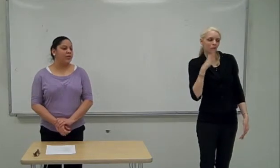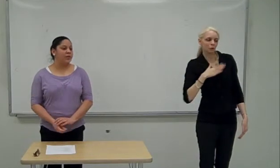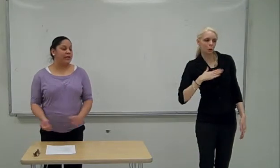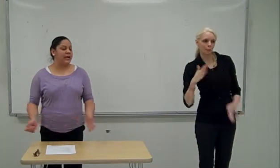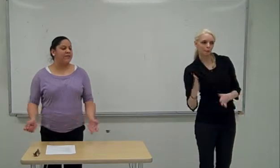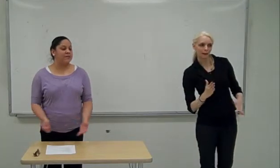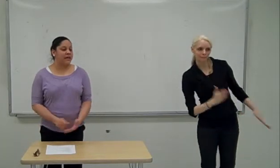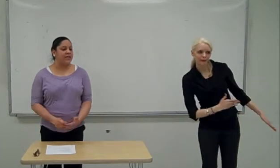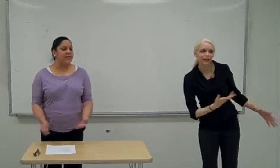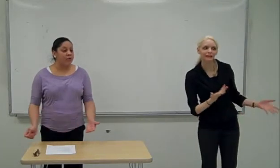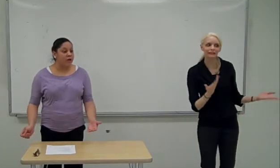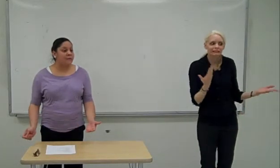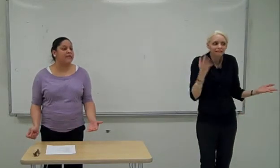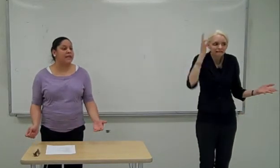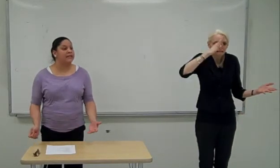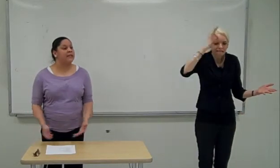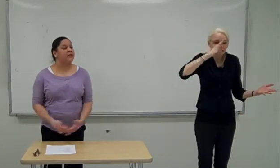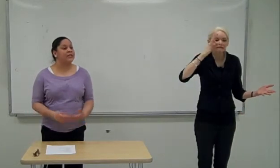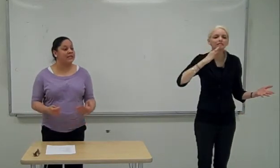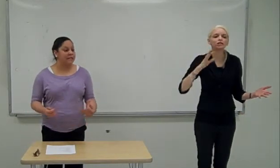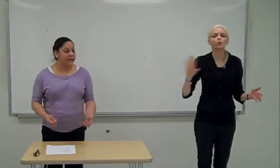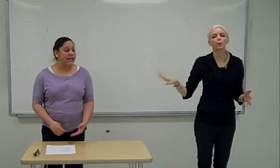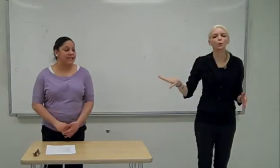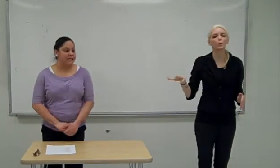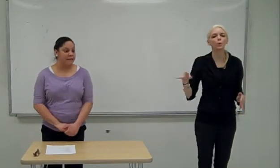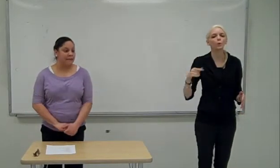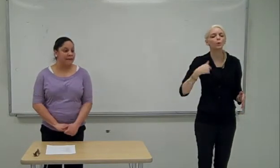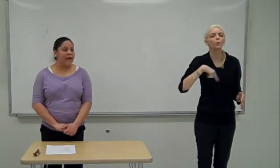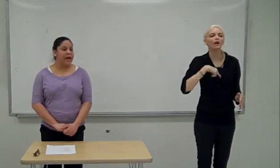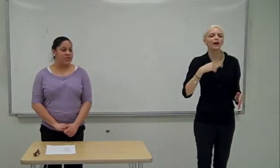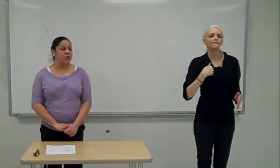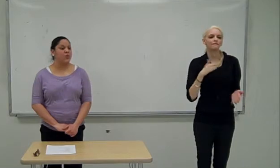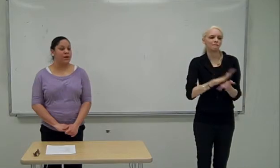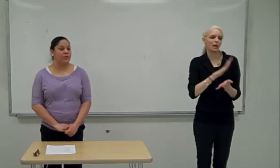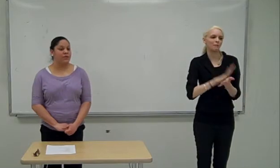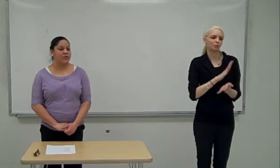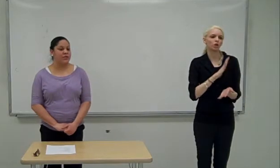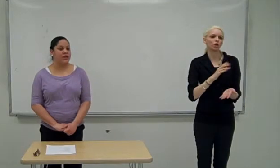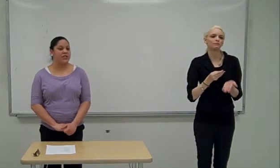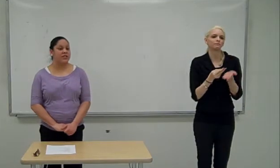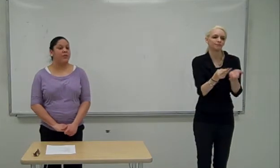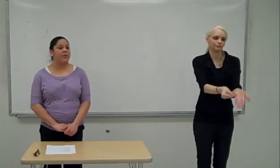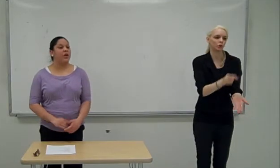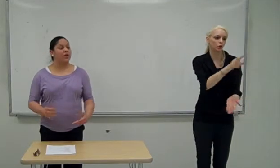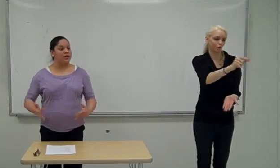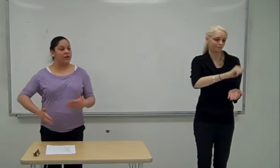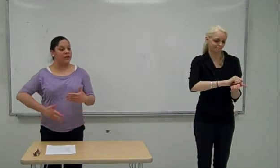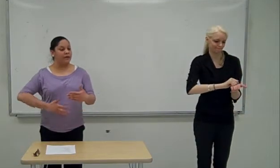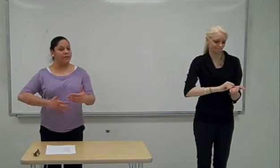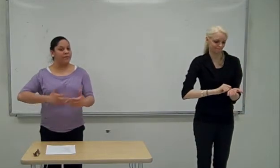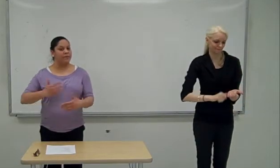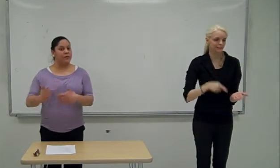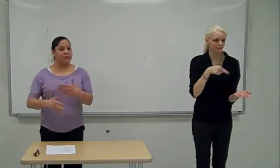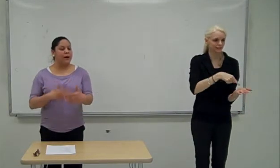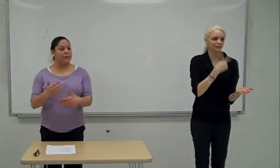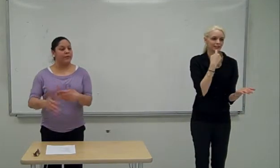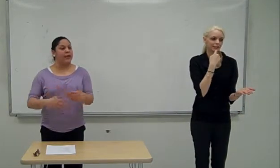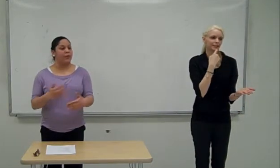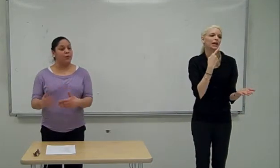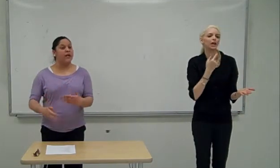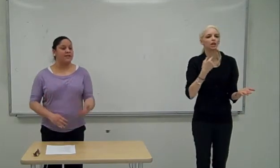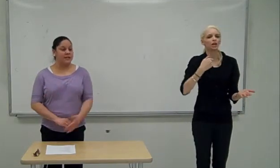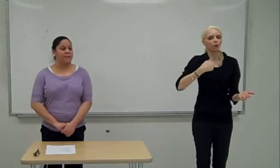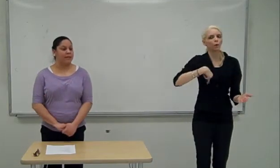when normally we have them sign a form stating that it was explained to them as to why they were discharged and the